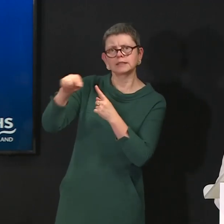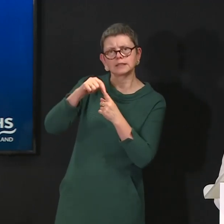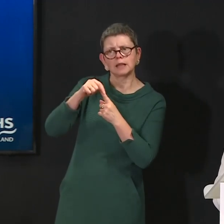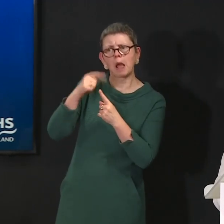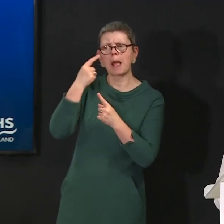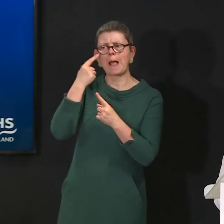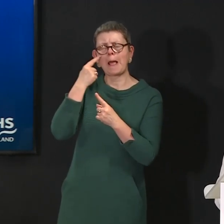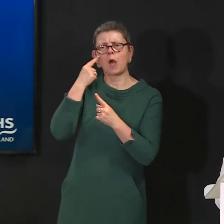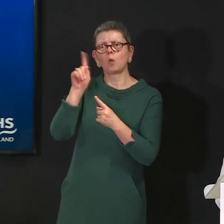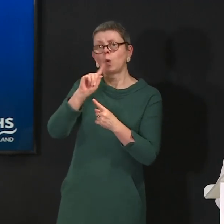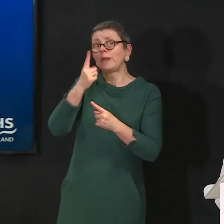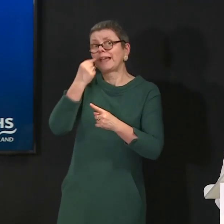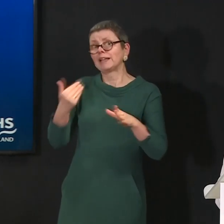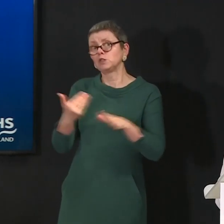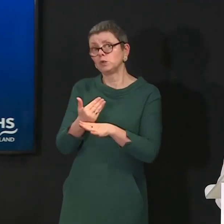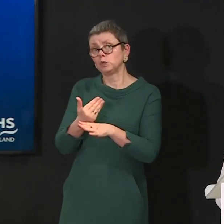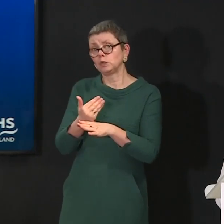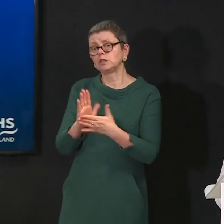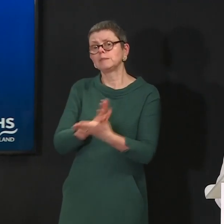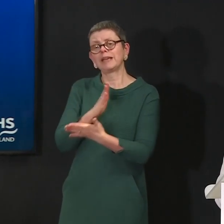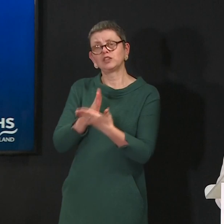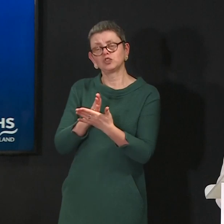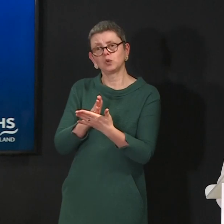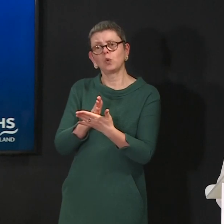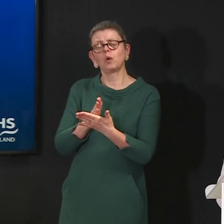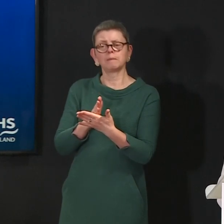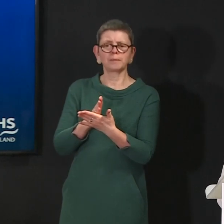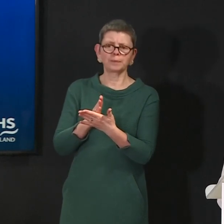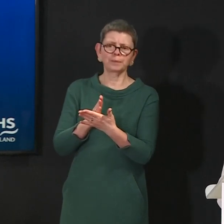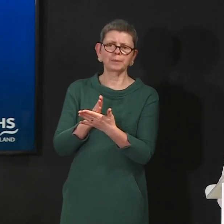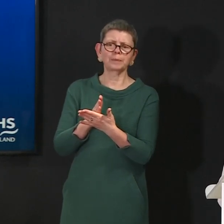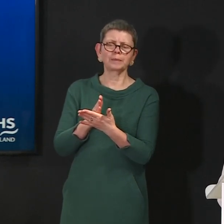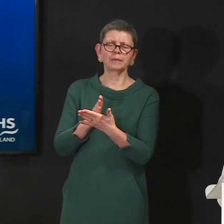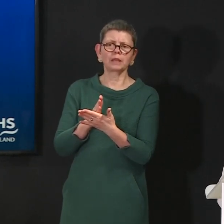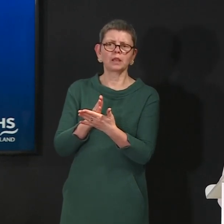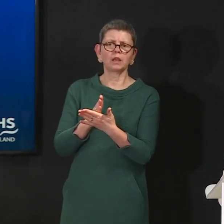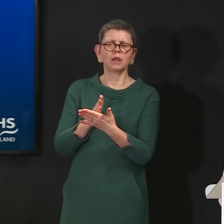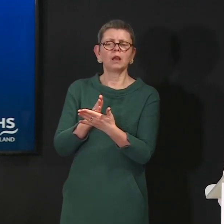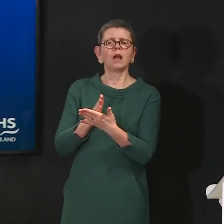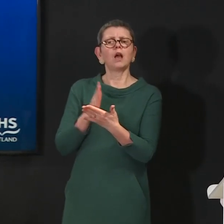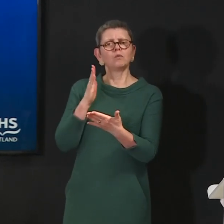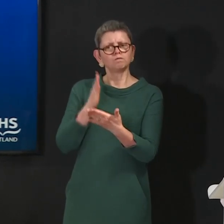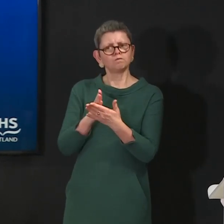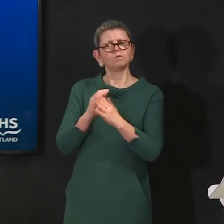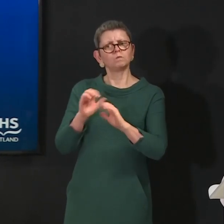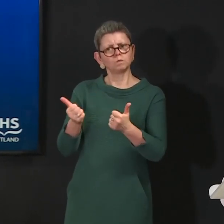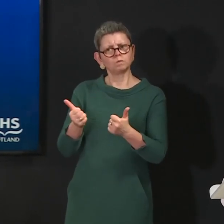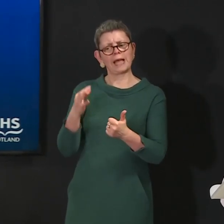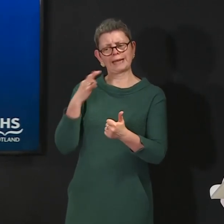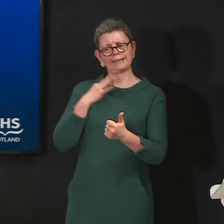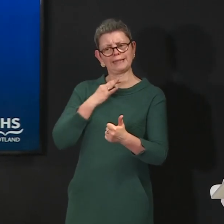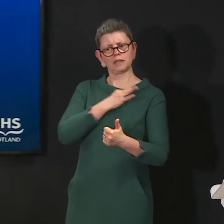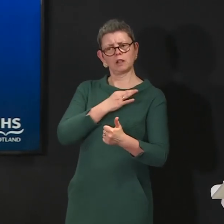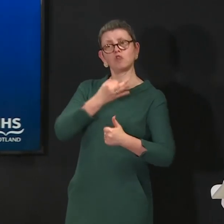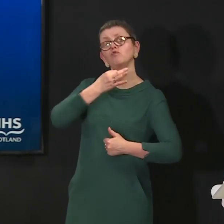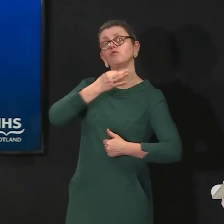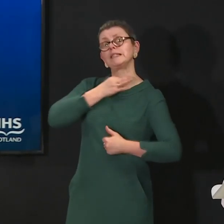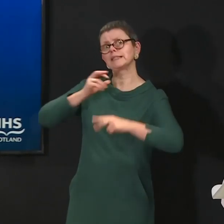do so that there can be real clinical risk assessments done that allow us